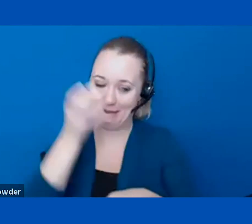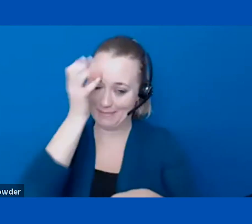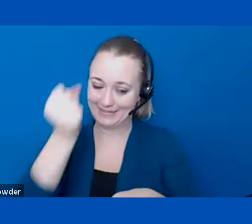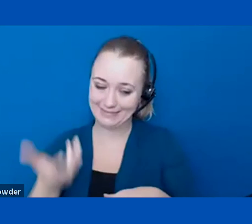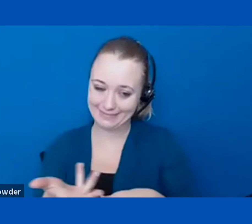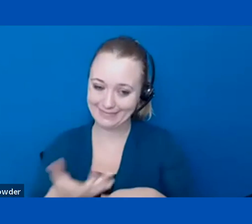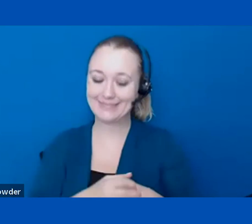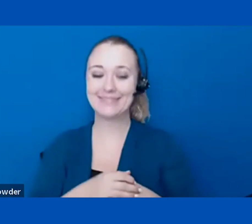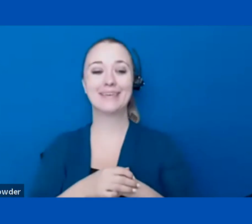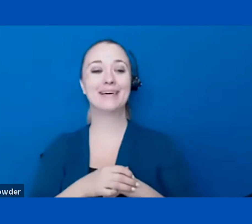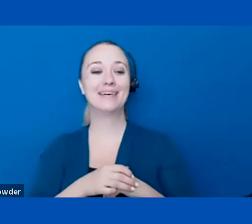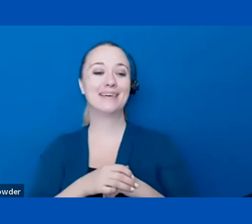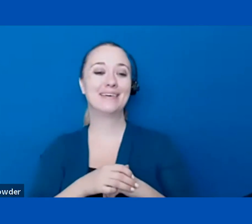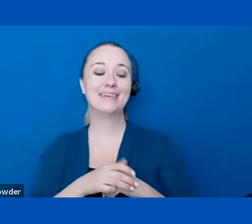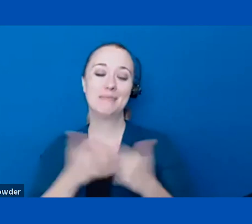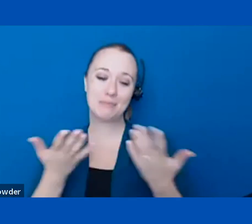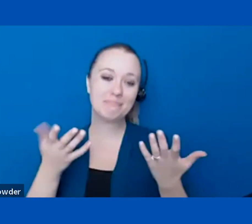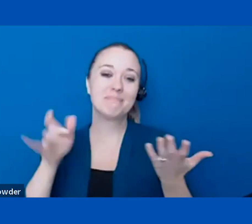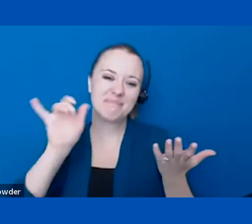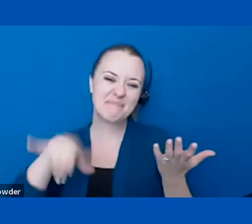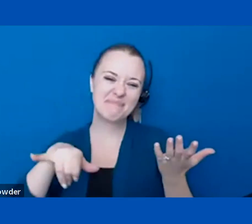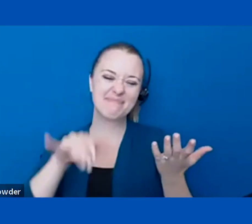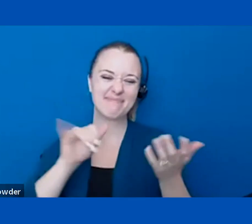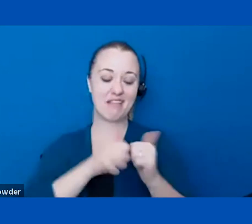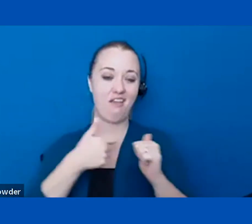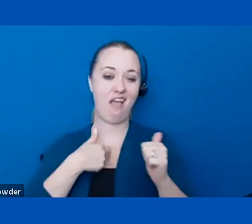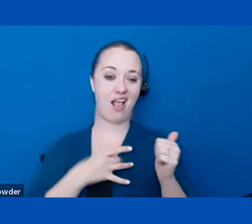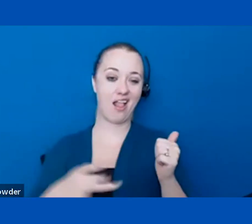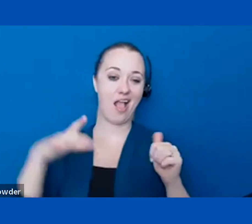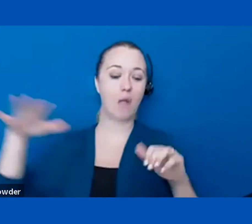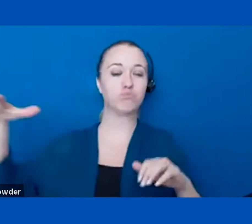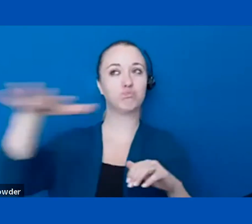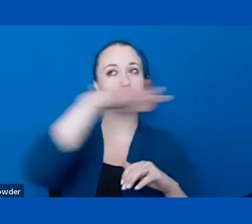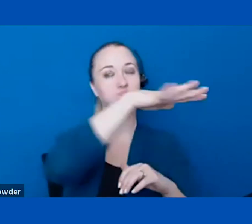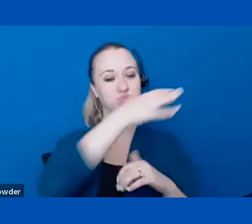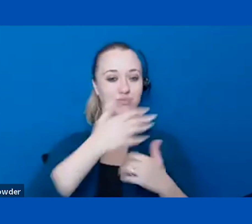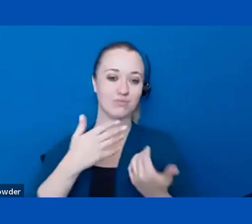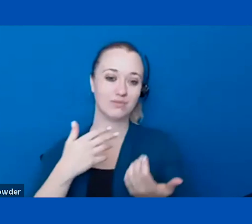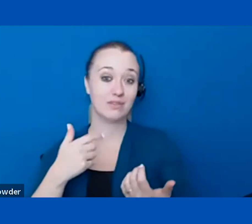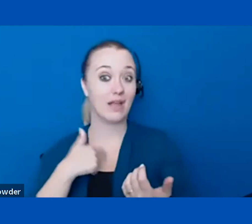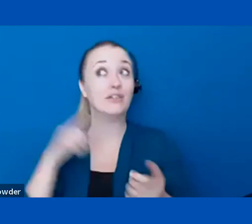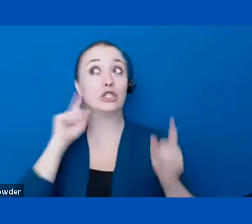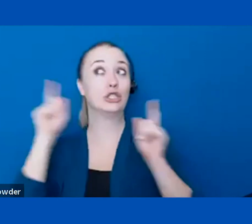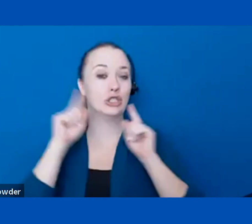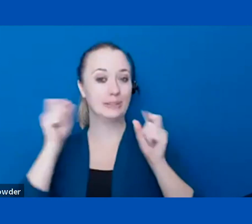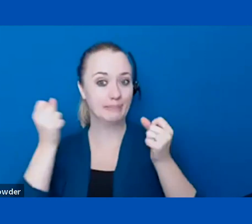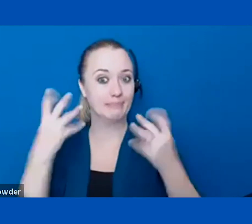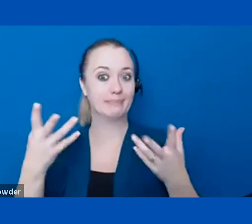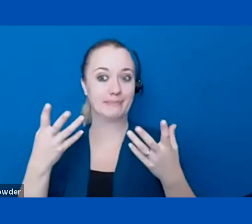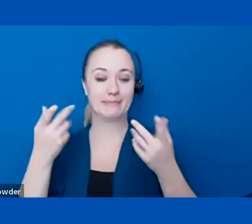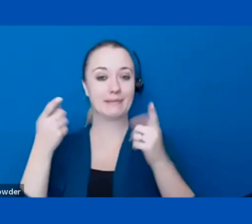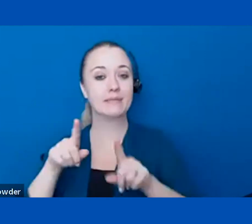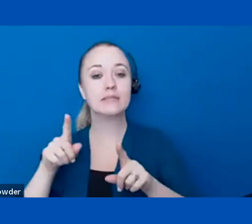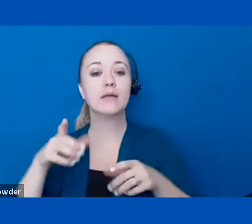Um, but yeah, that's how I like doing it. I've had a lot of incidents where the pen is not centered